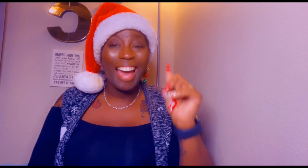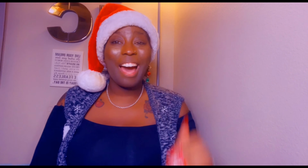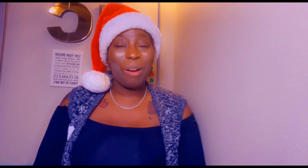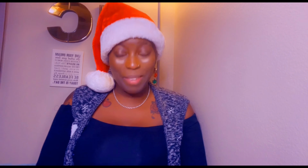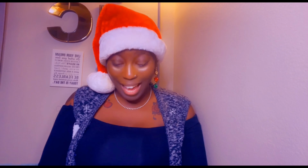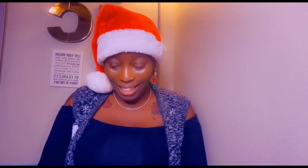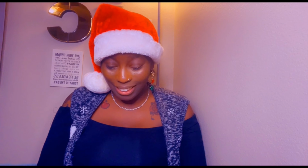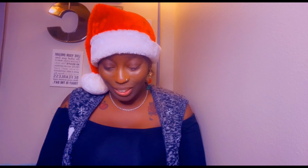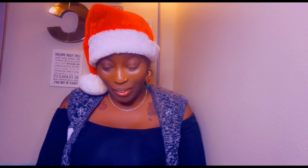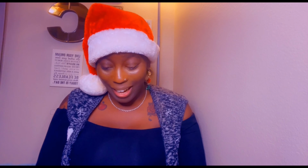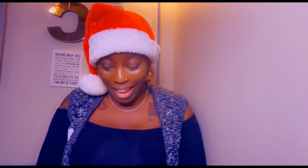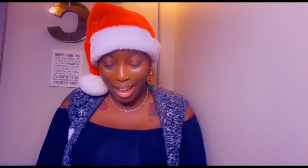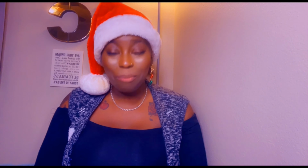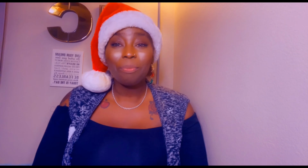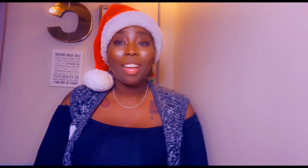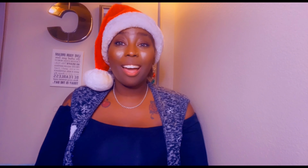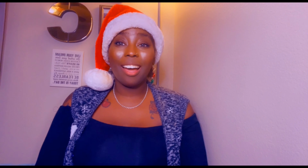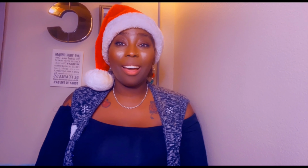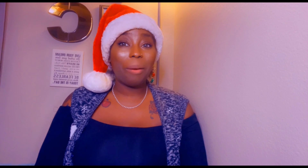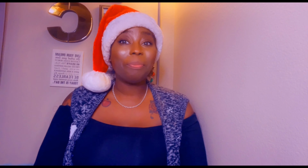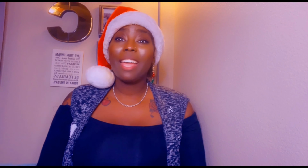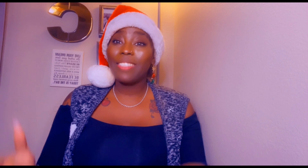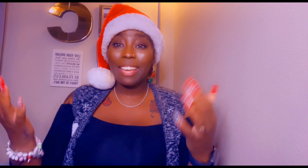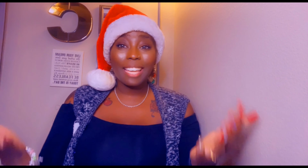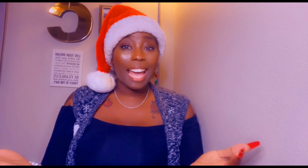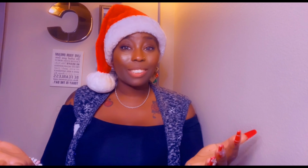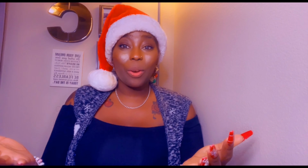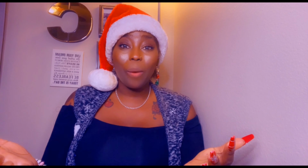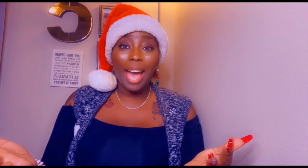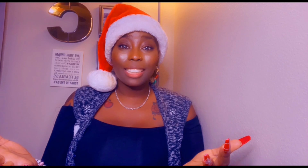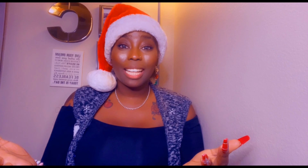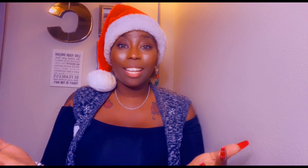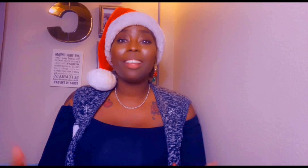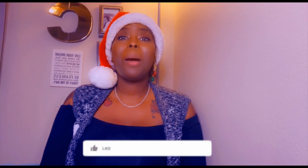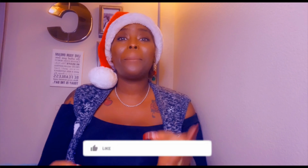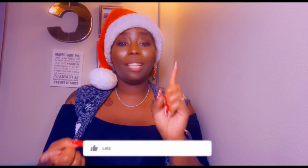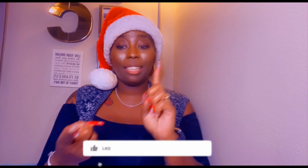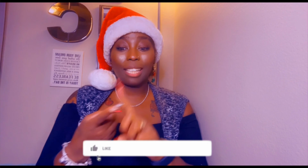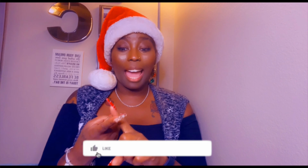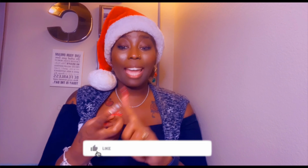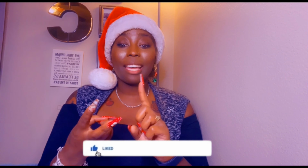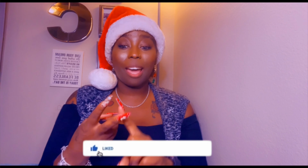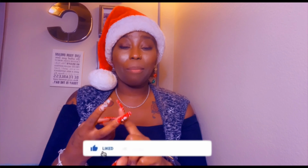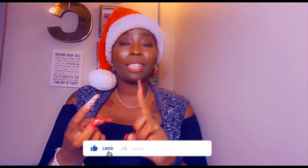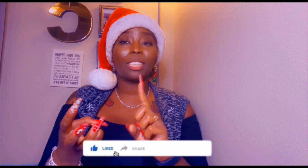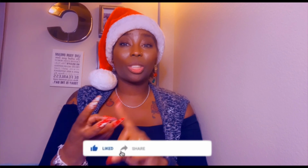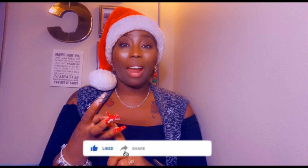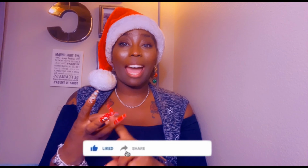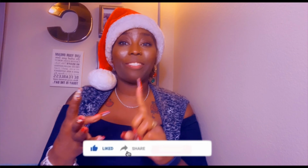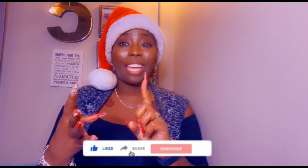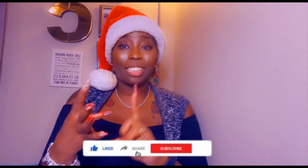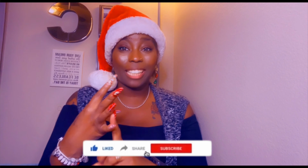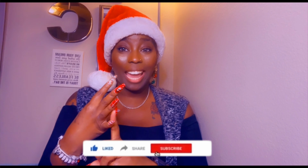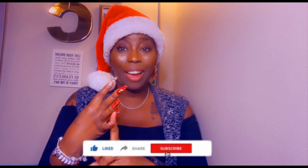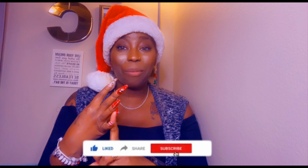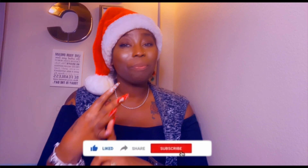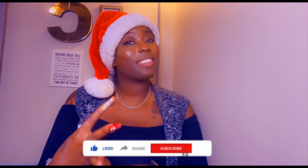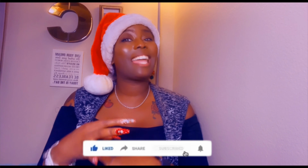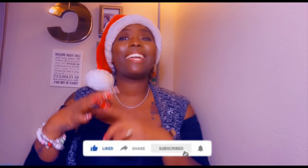I hope you guys enjoyed it. Thank you guys for watching. Please like, comment, subscribe, and share. And y'all,